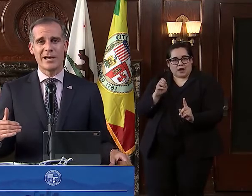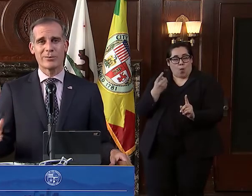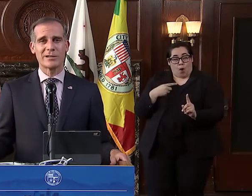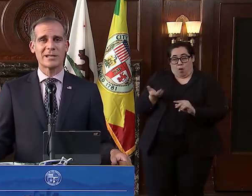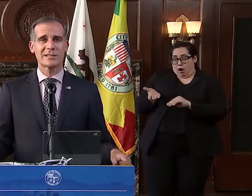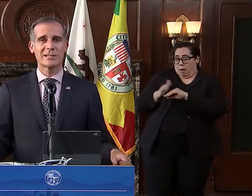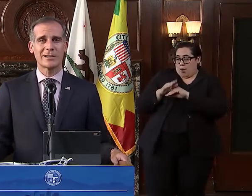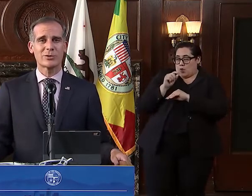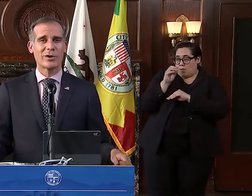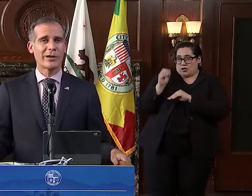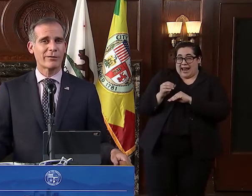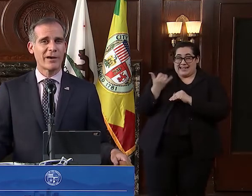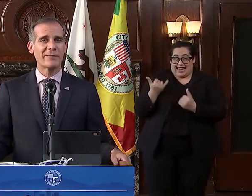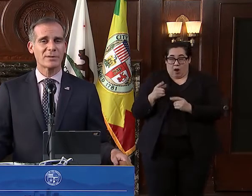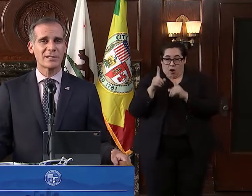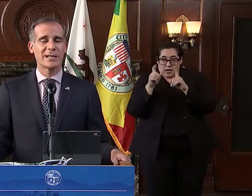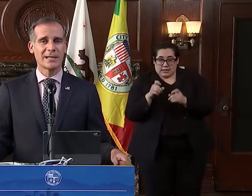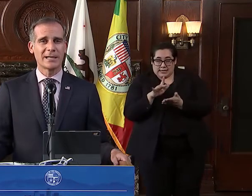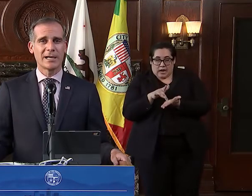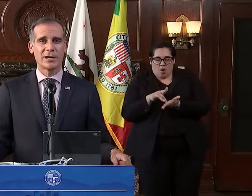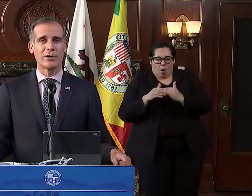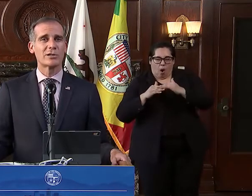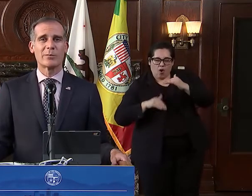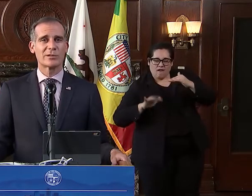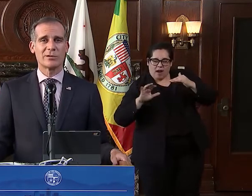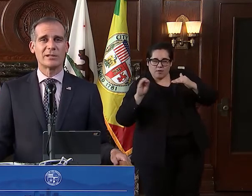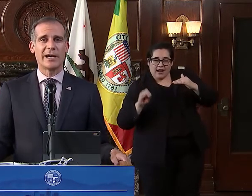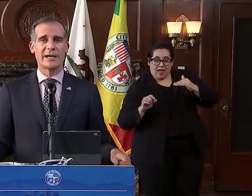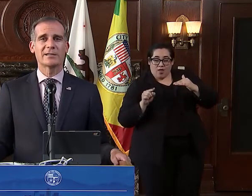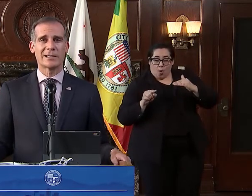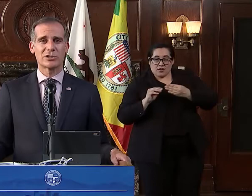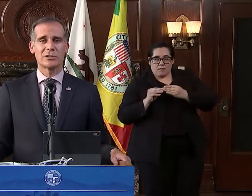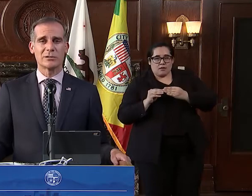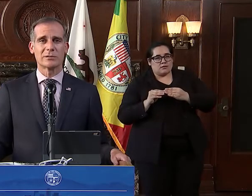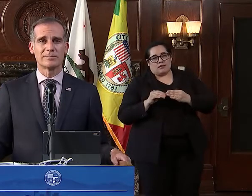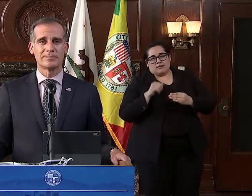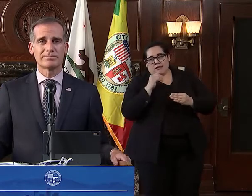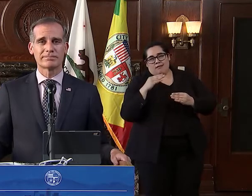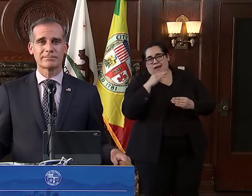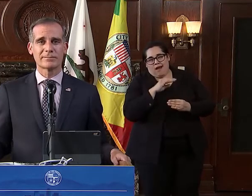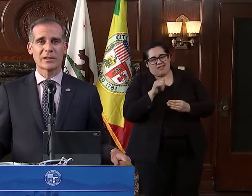now through our testing centers, we're under 5%, those numbers don't lie. That's good